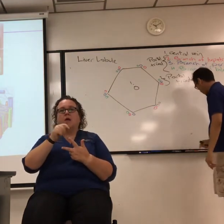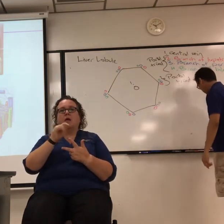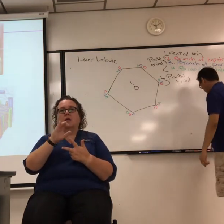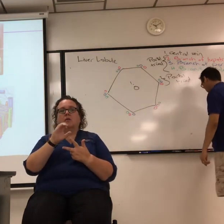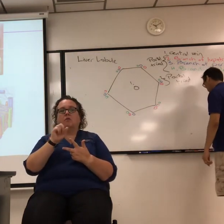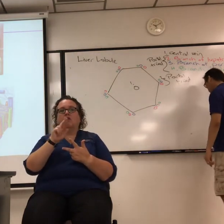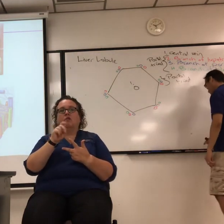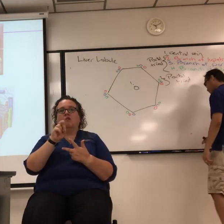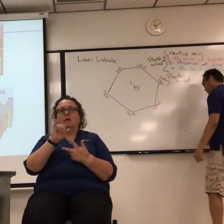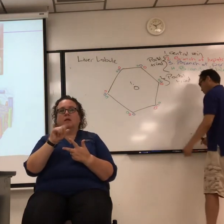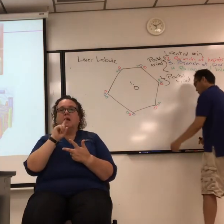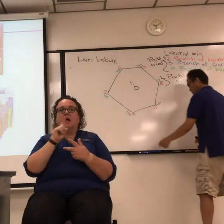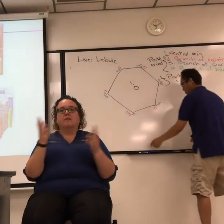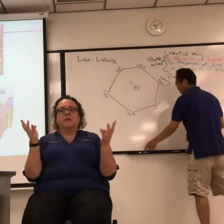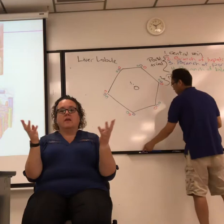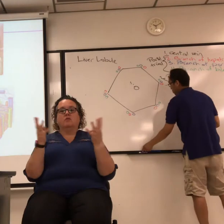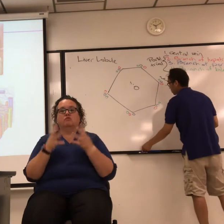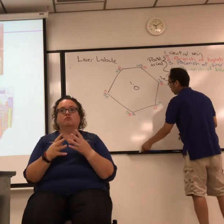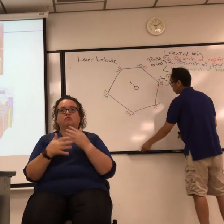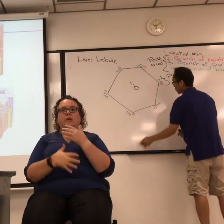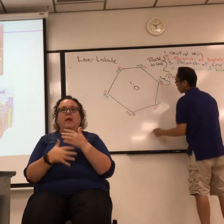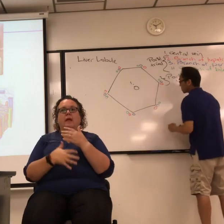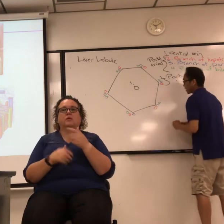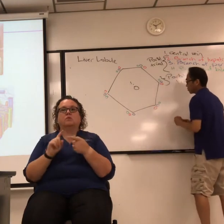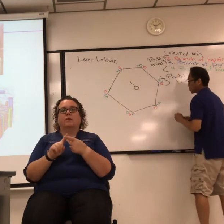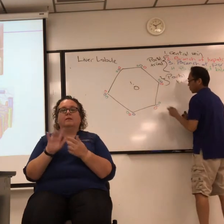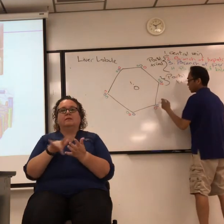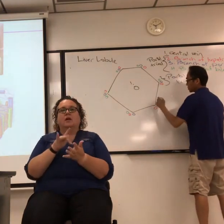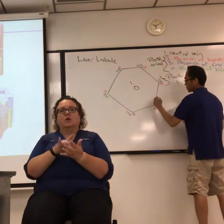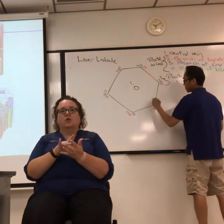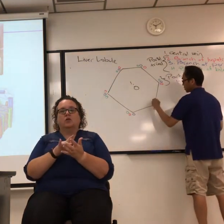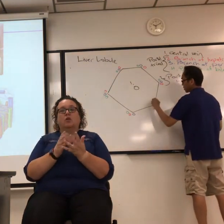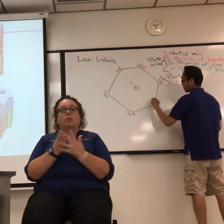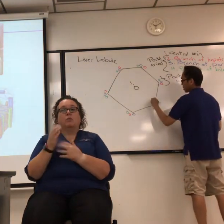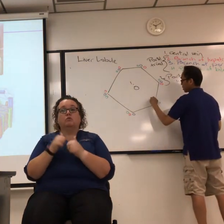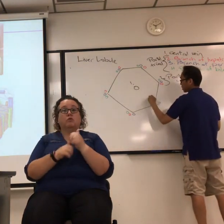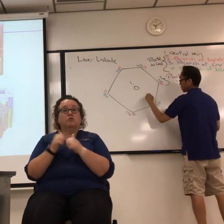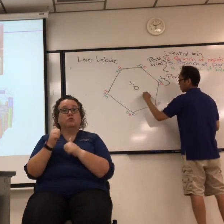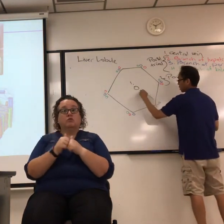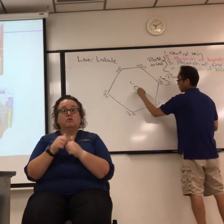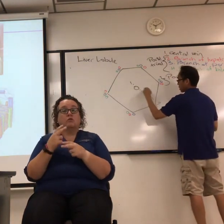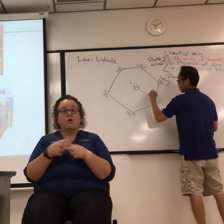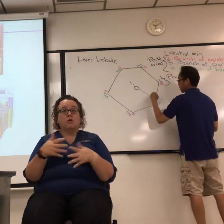center through these structures called liver sinusoids.